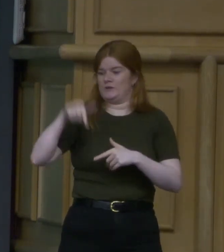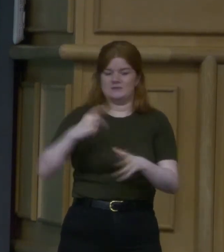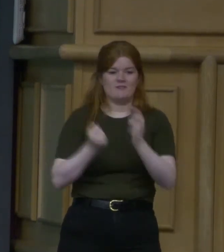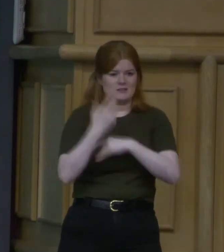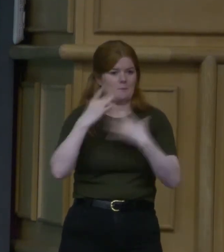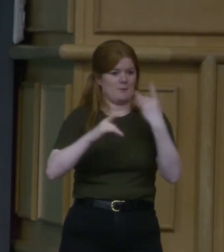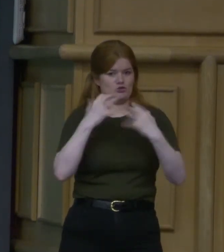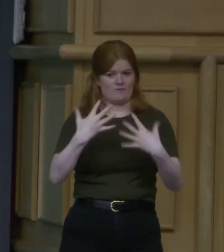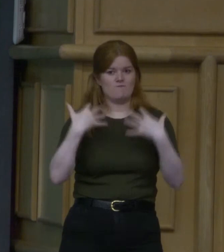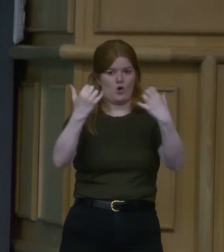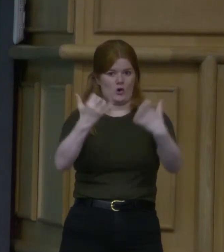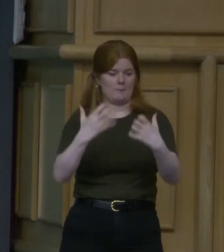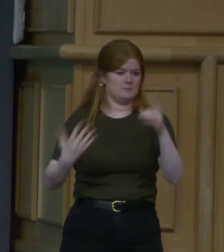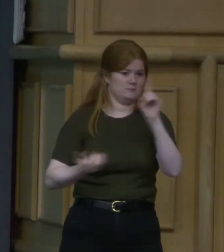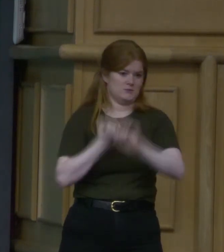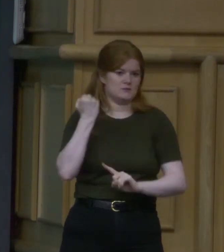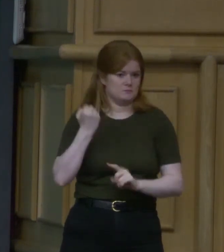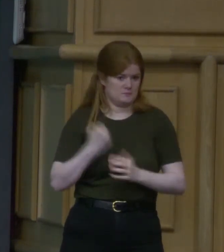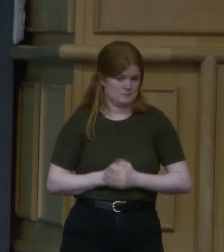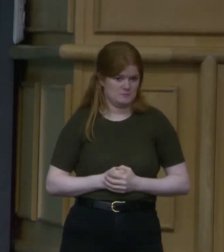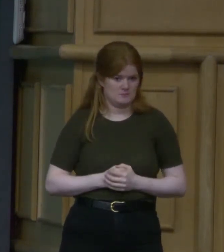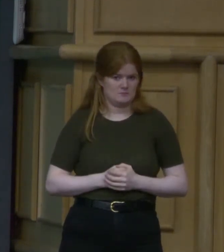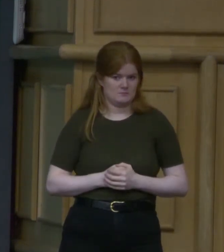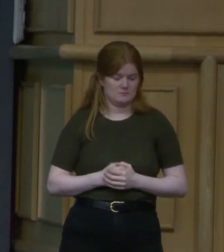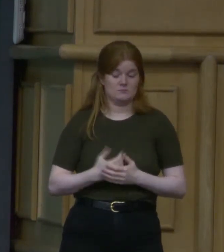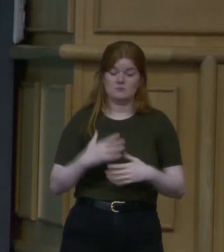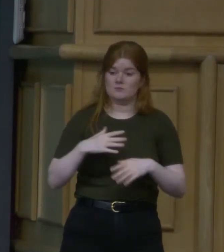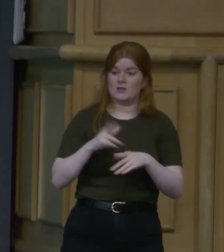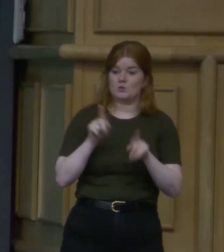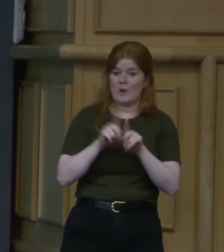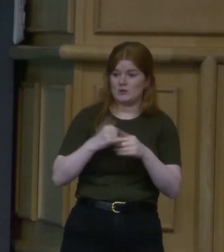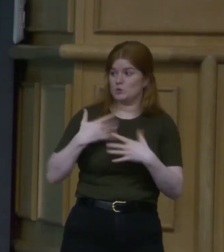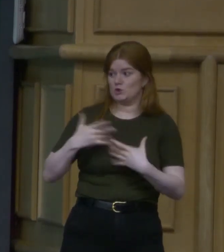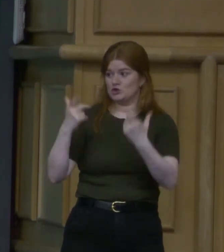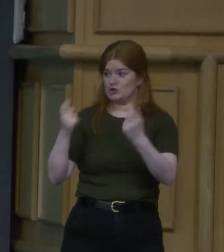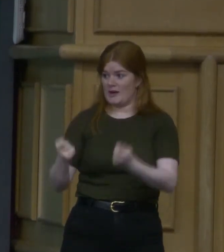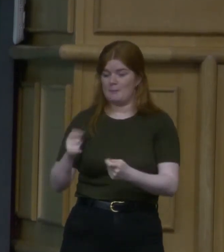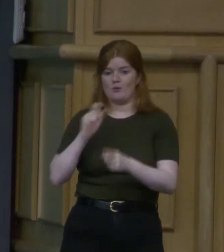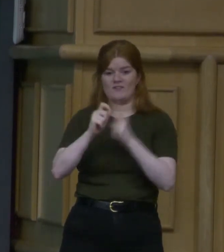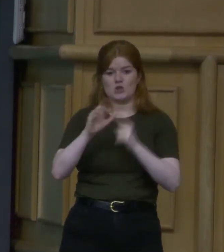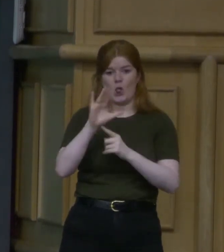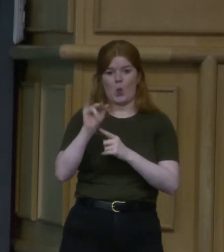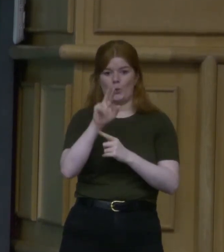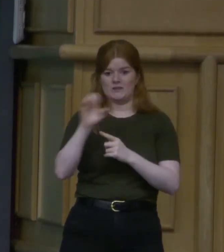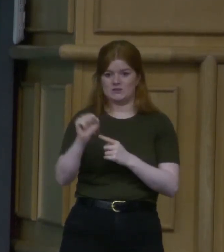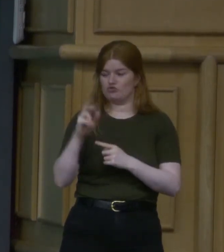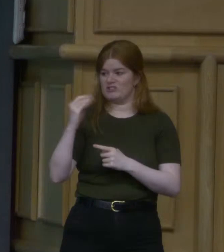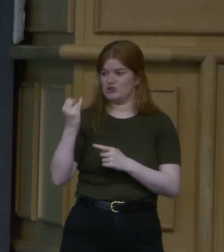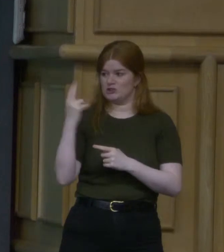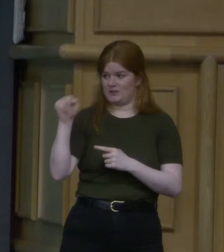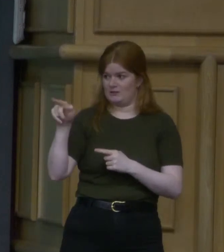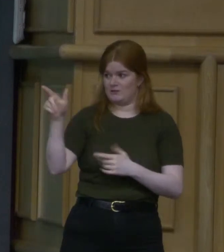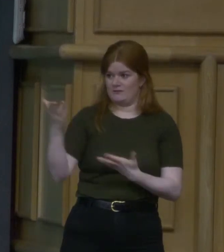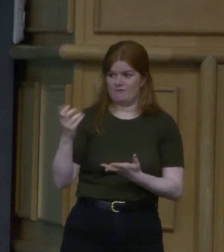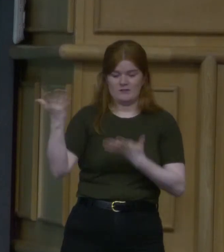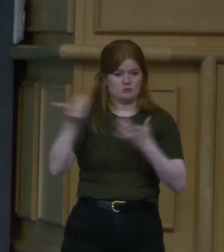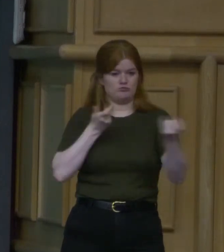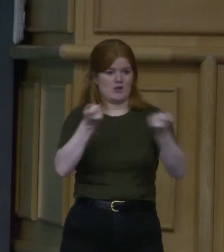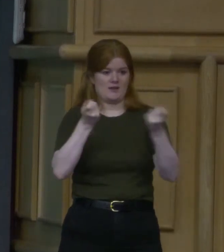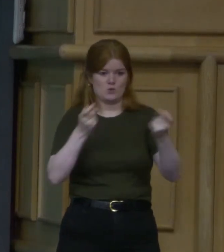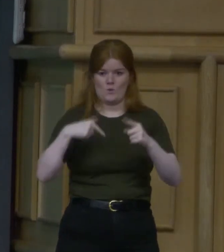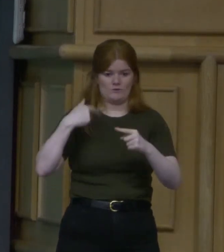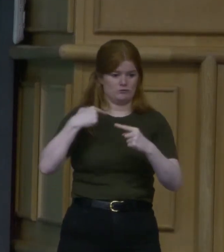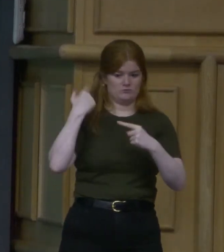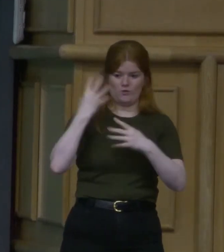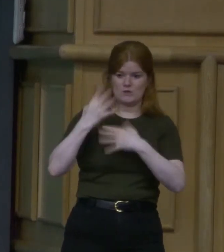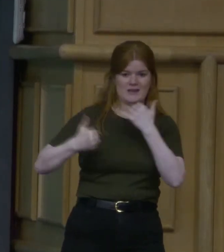make this forum a success. Most of all, to our chair, Professor Louise Richardson, who has presided over